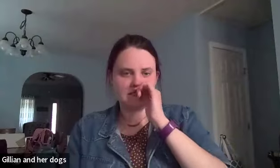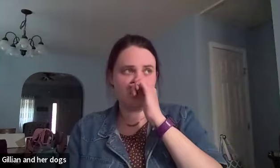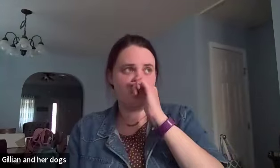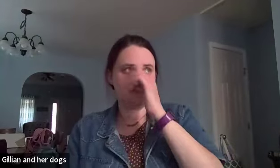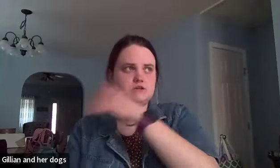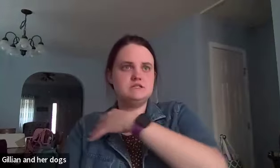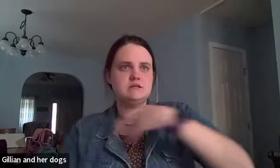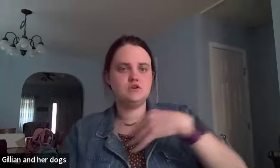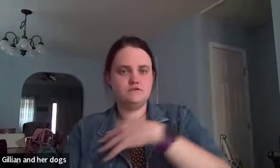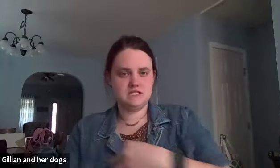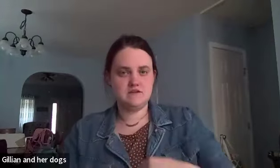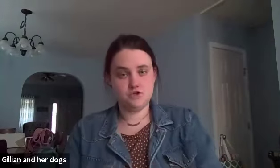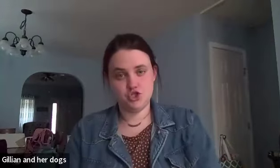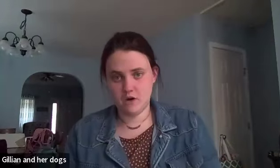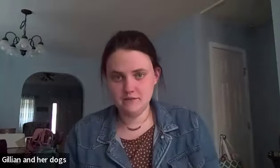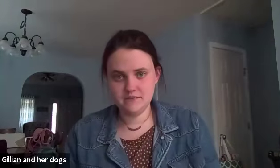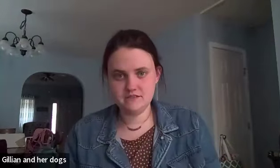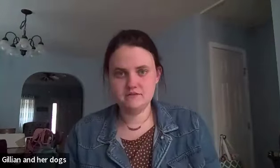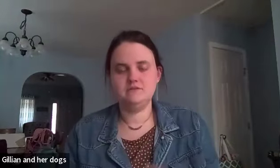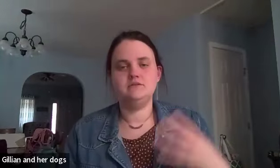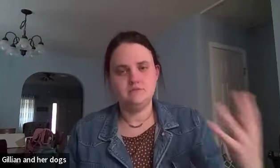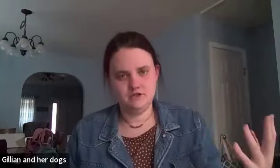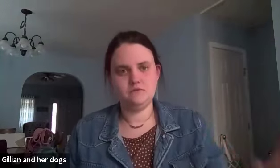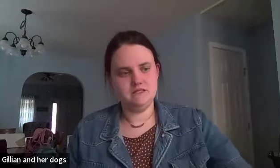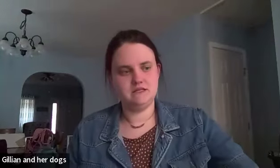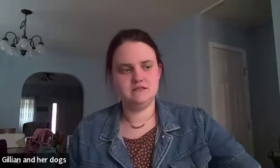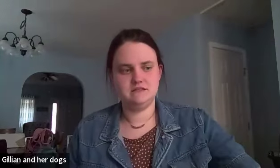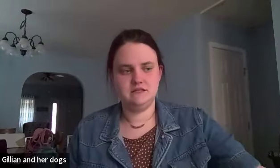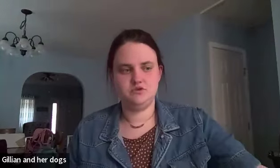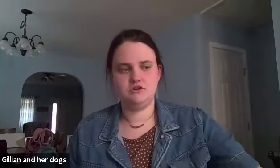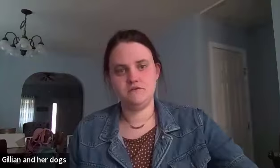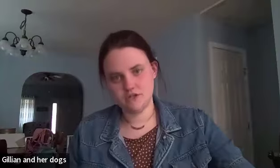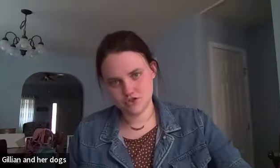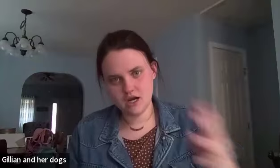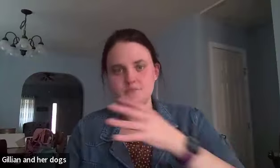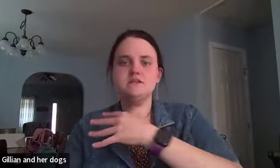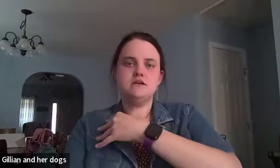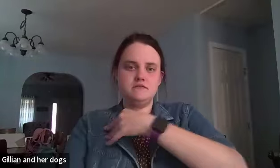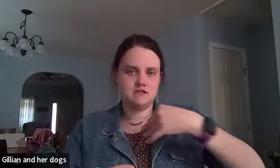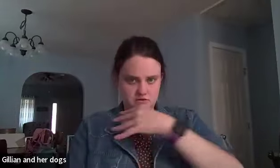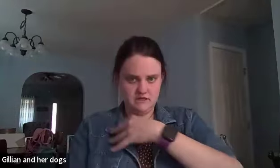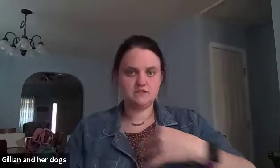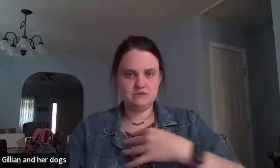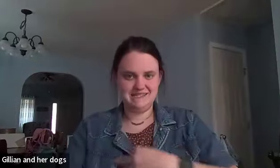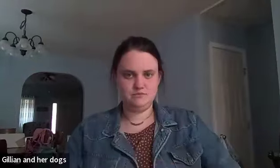is also similar for the sign for stripes, which would make sense since zebras are covered in stripes, that sort of thing. So